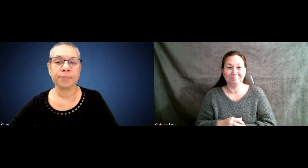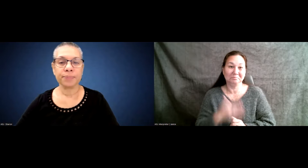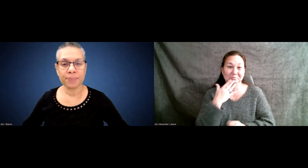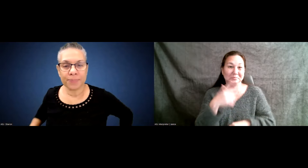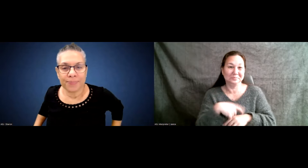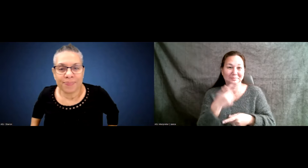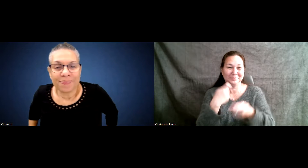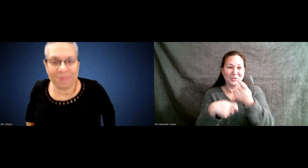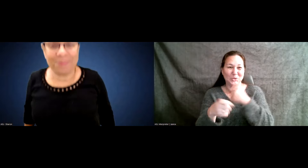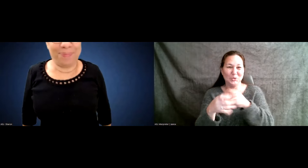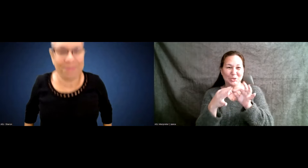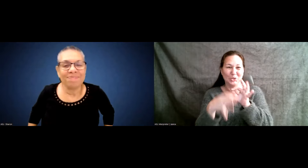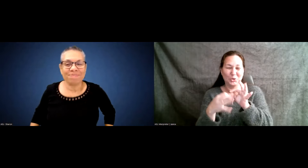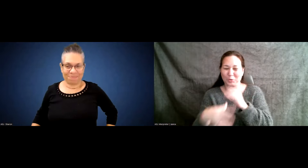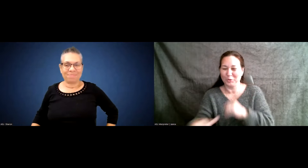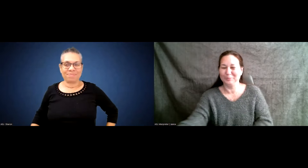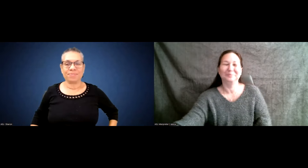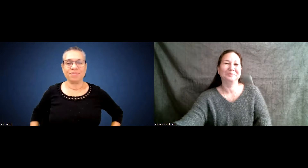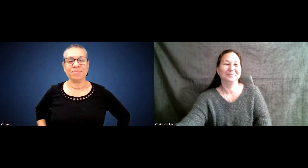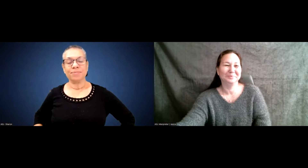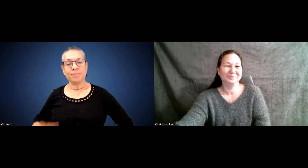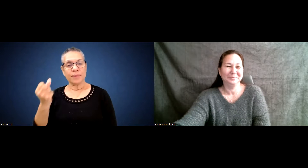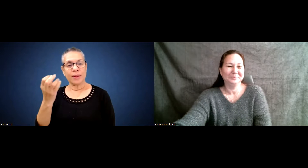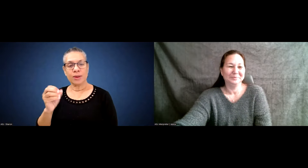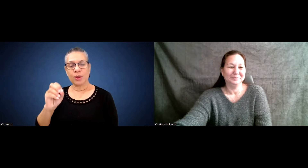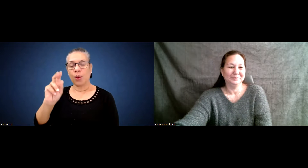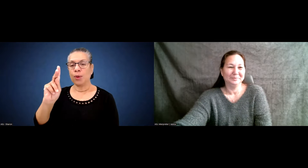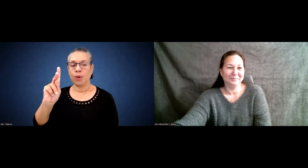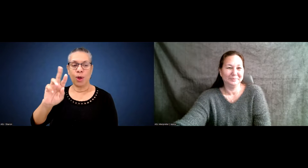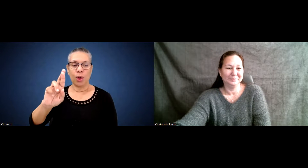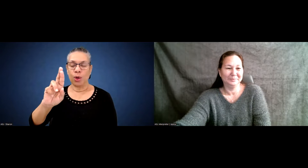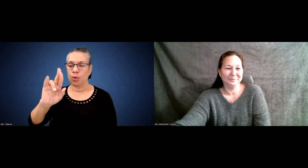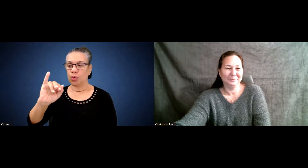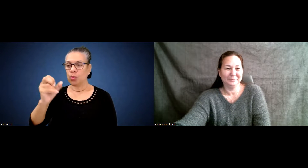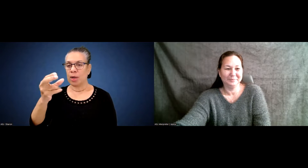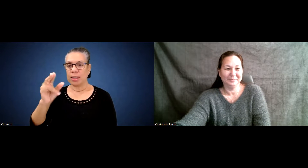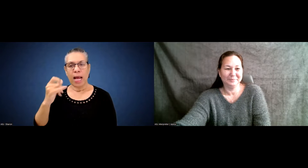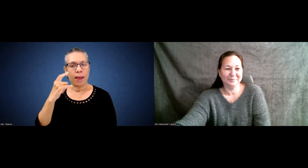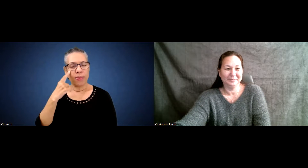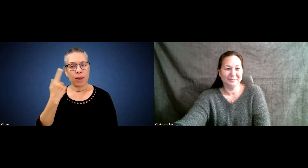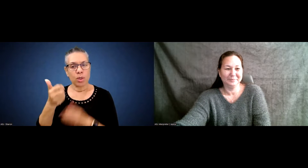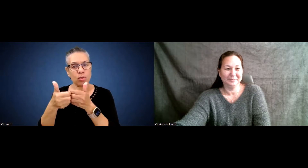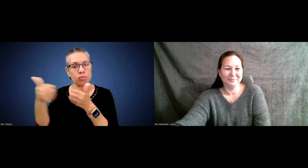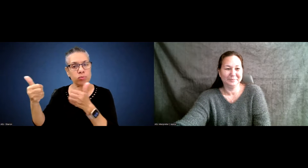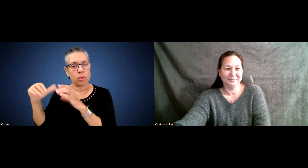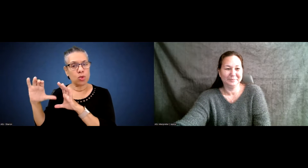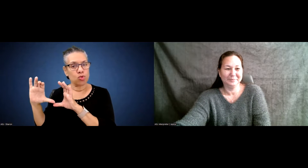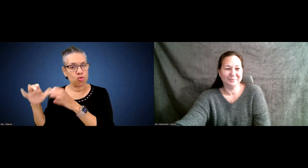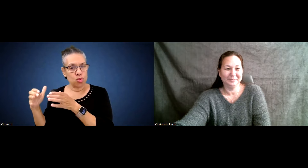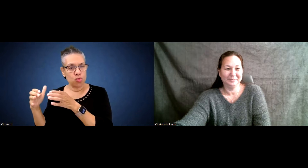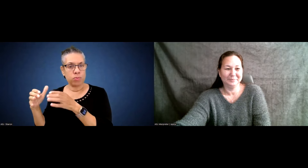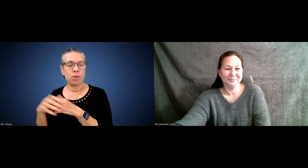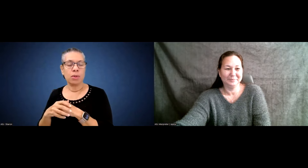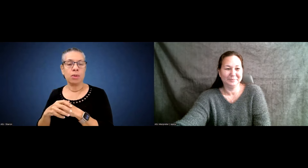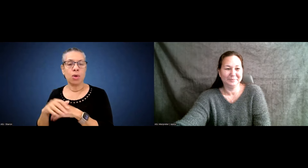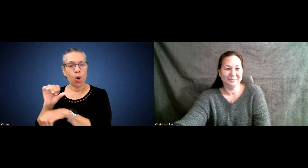I definitely think that if we go off into subgroups or working groups, Kalila, that